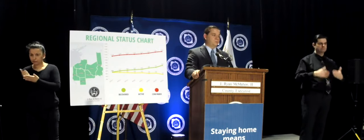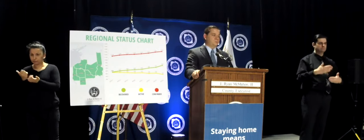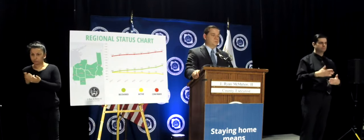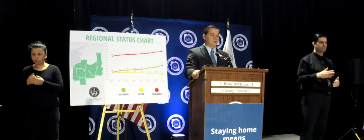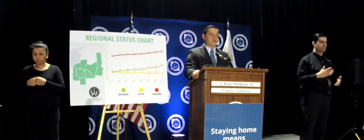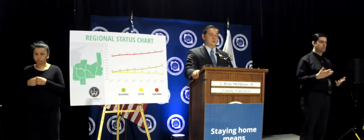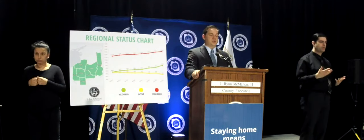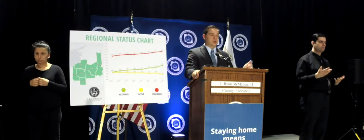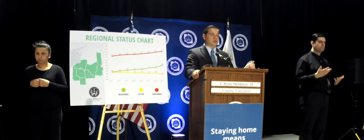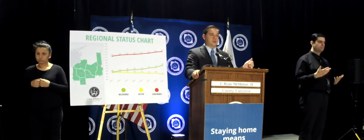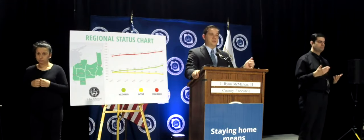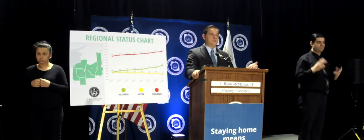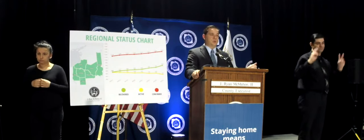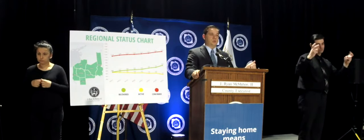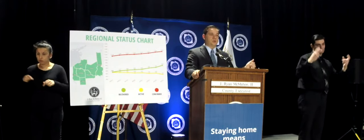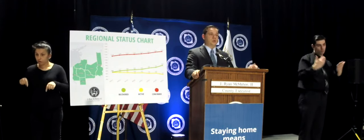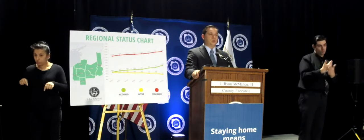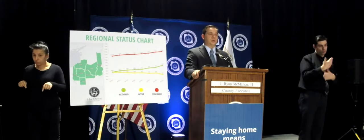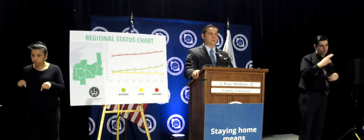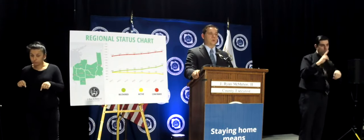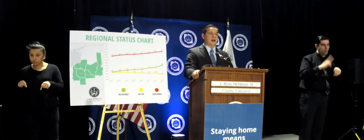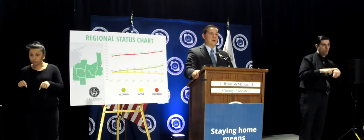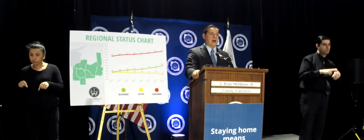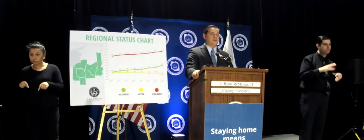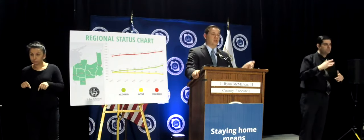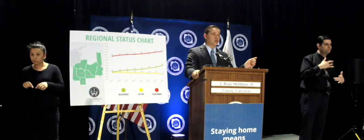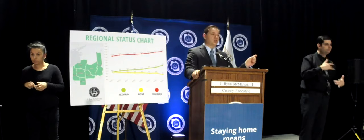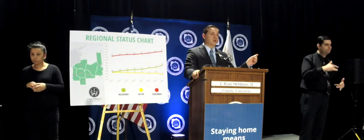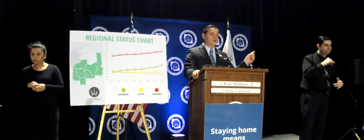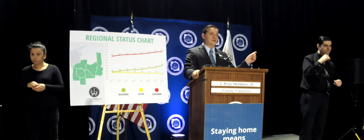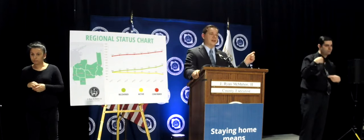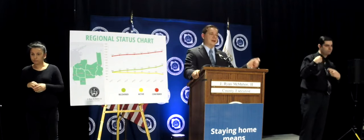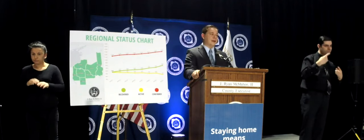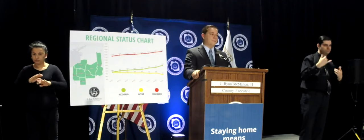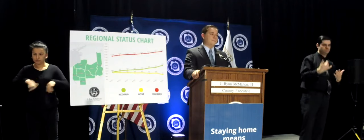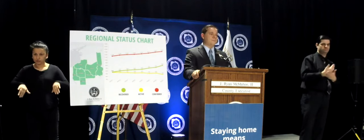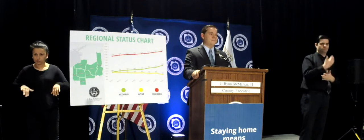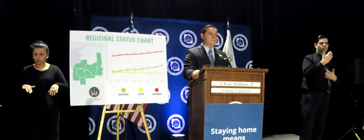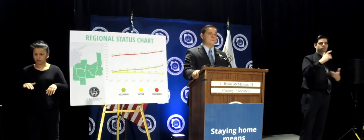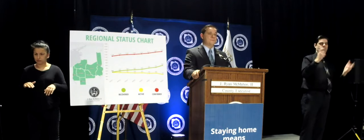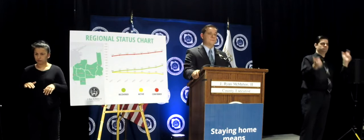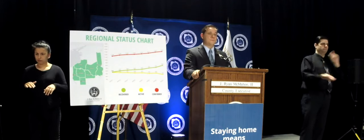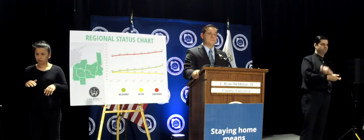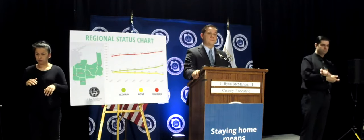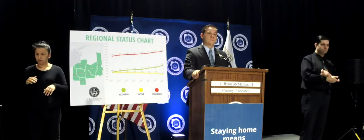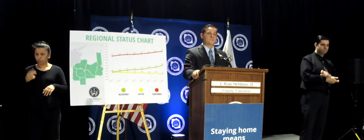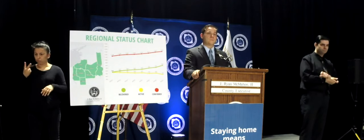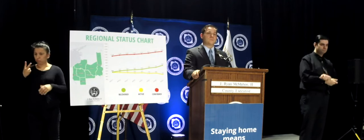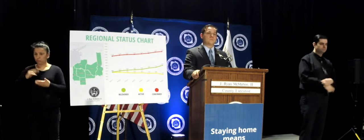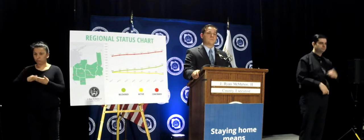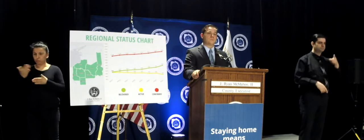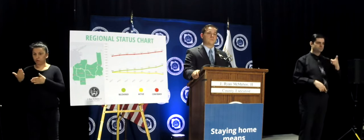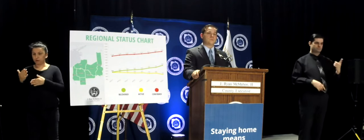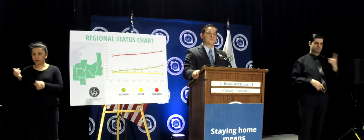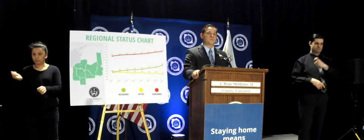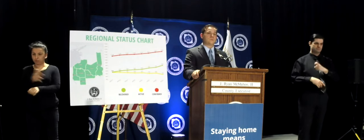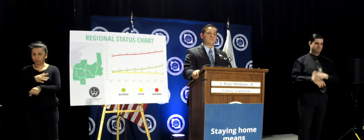where things we traditionally don't do, we're now having to do to fill that gap. Have you guys started working